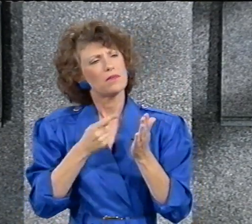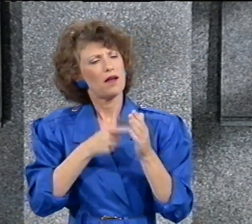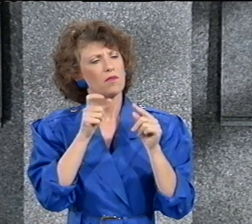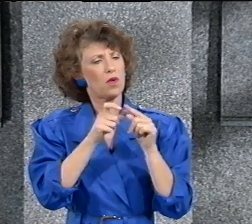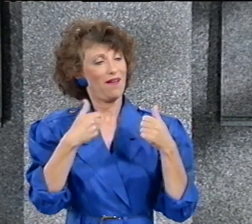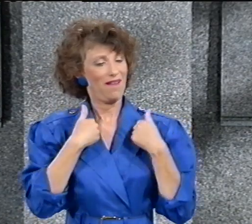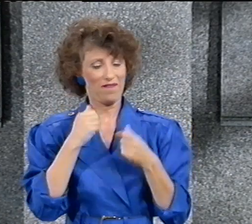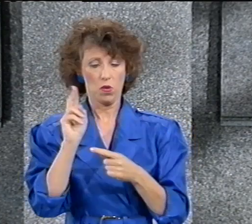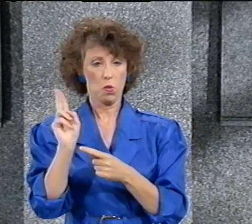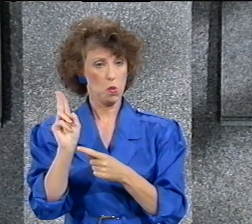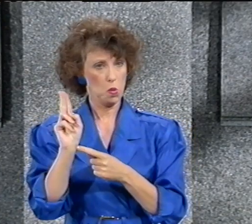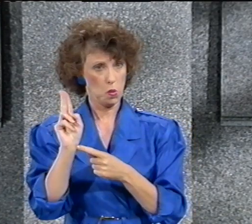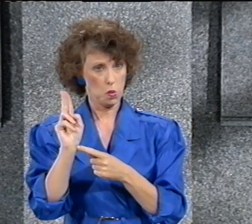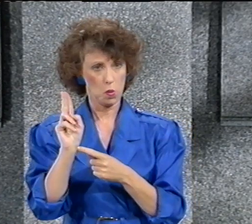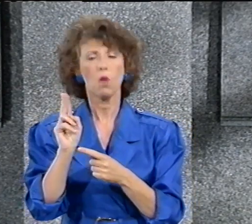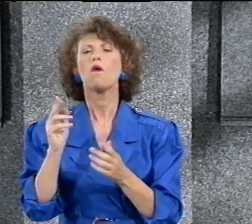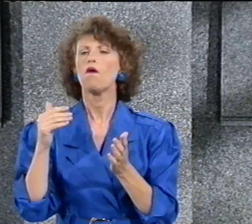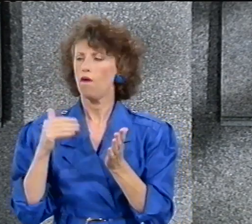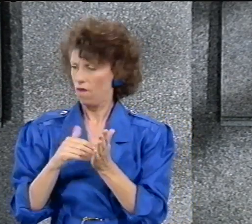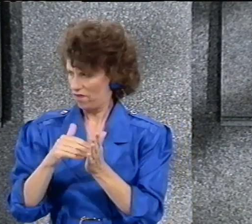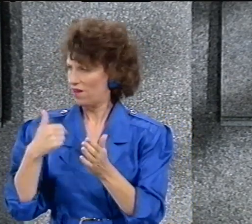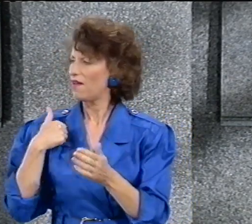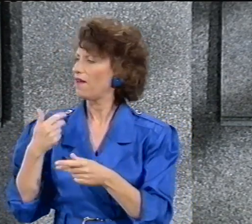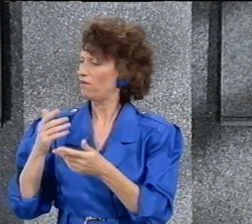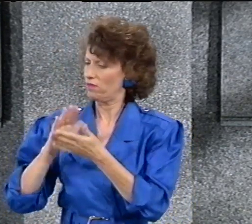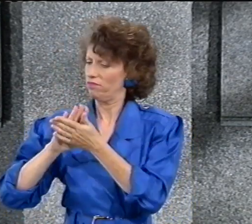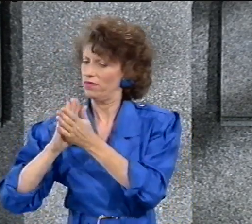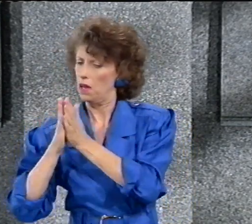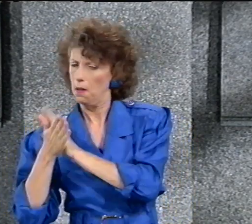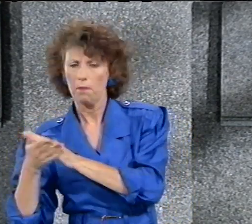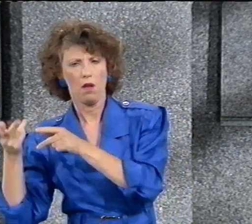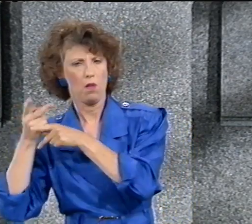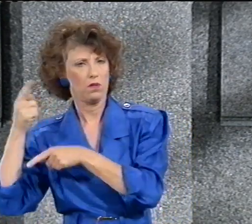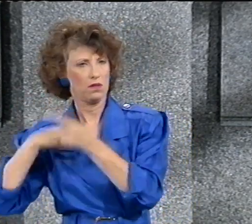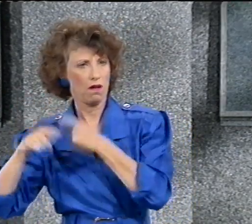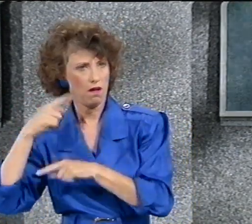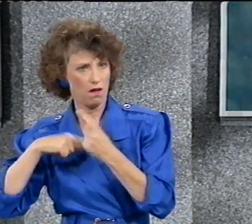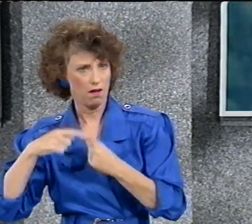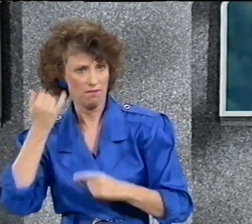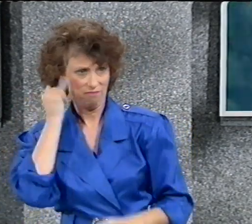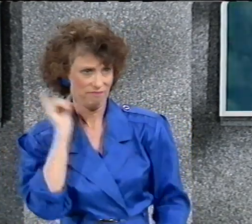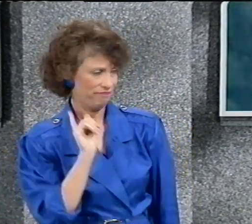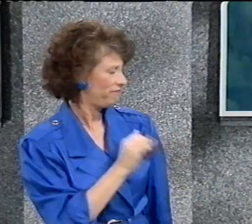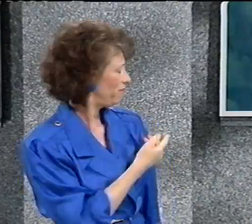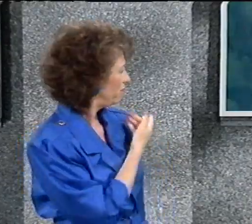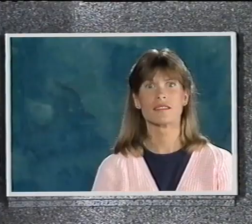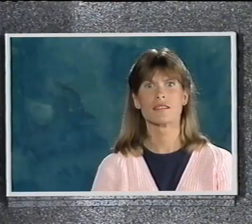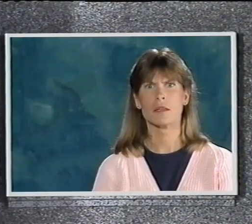Words that have the letter U in them often become loan signs. Here are some examples.